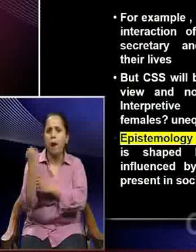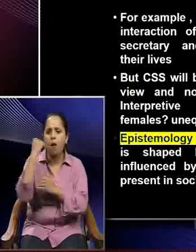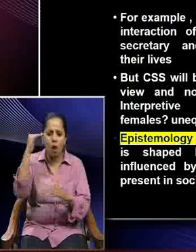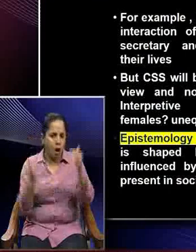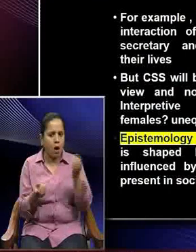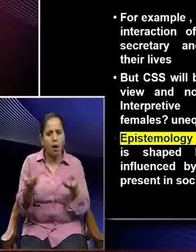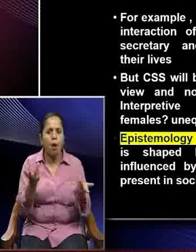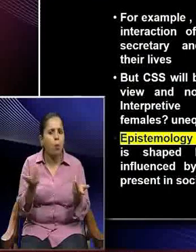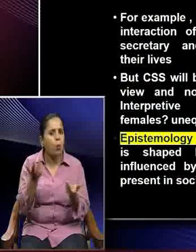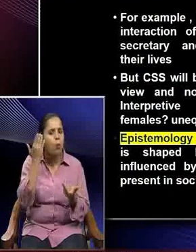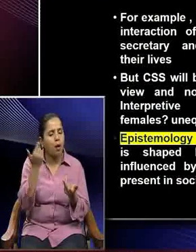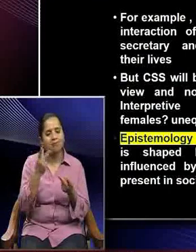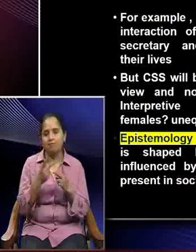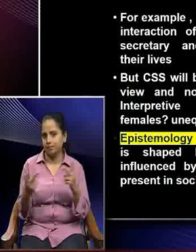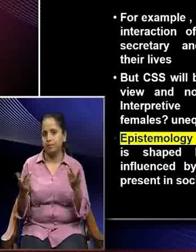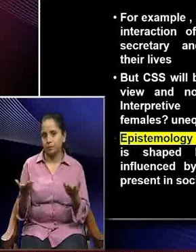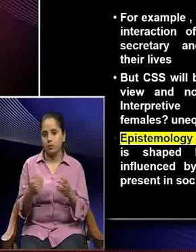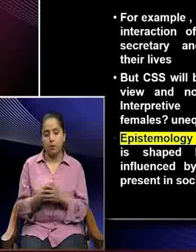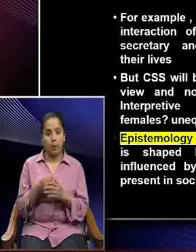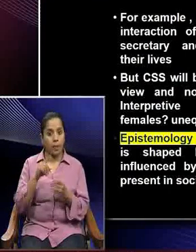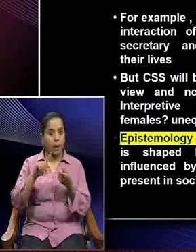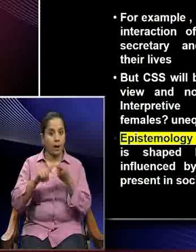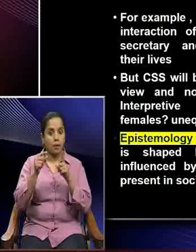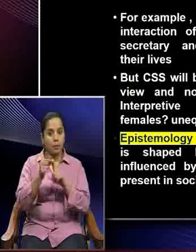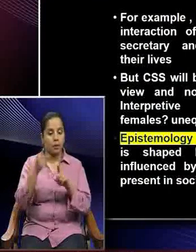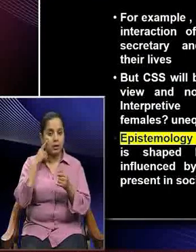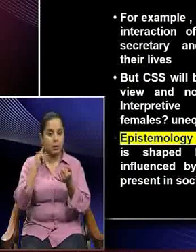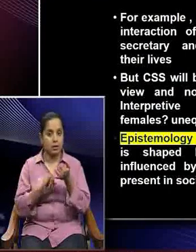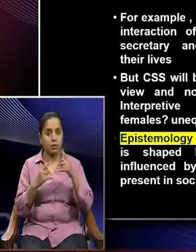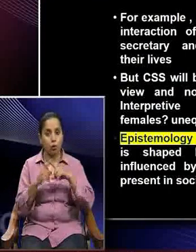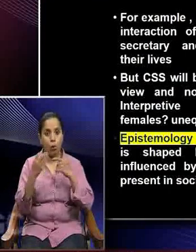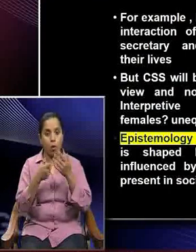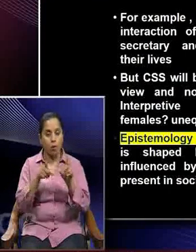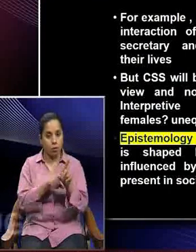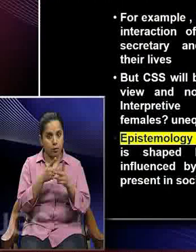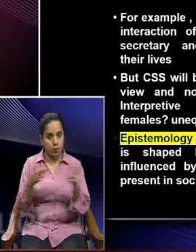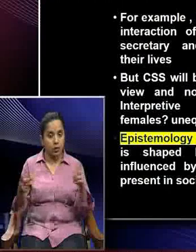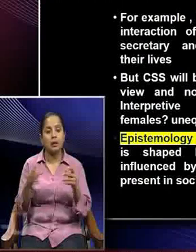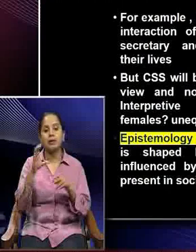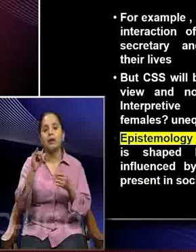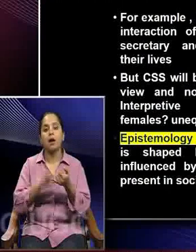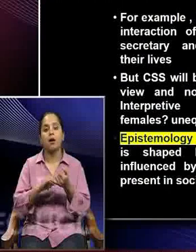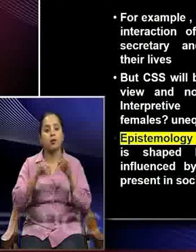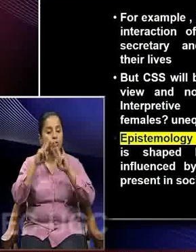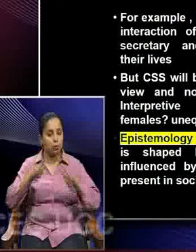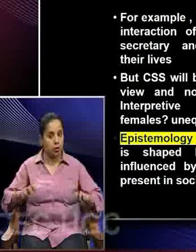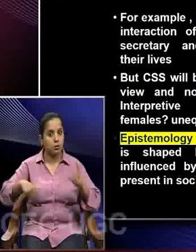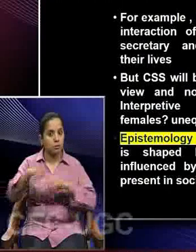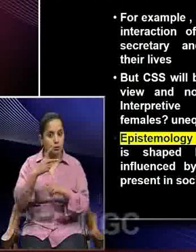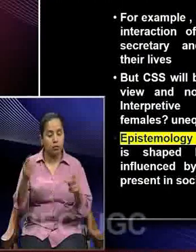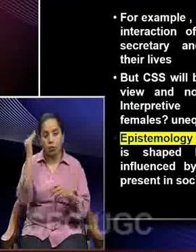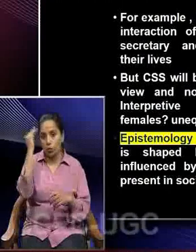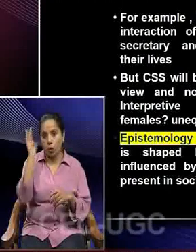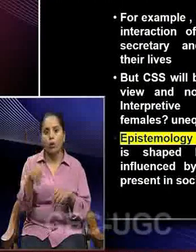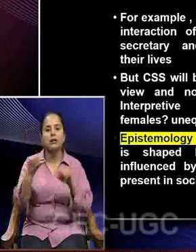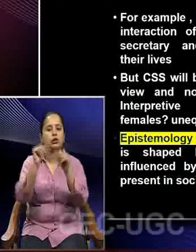distribution, etc. The epistemology for CSS researcher is that they assert that knowledge is